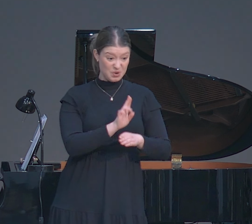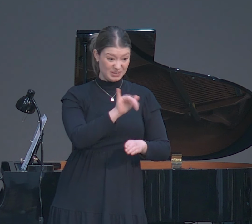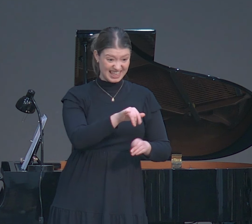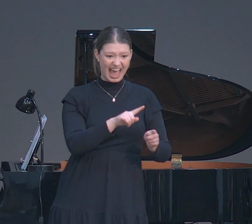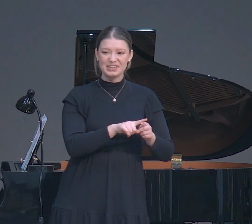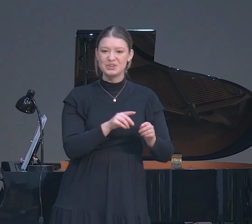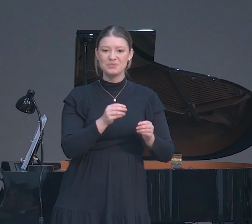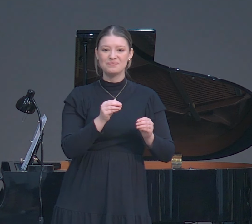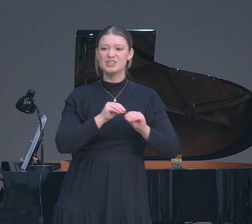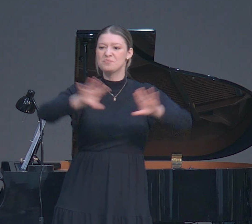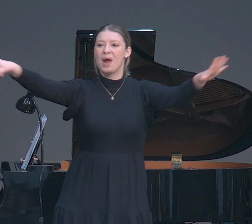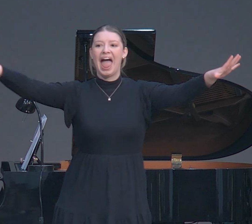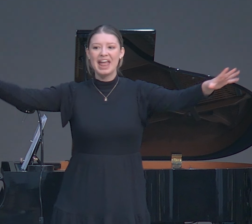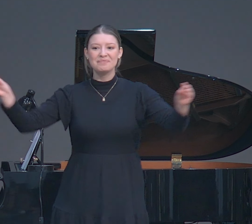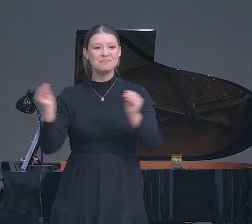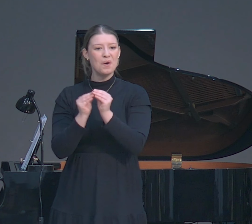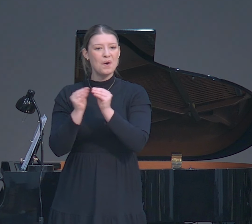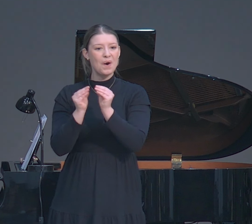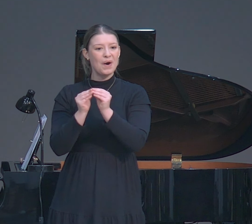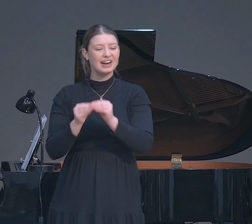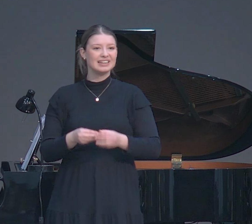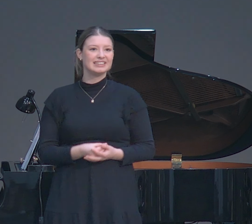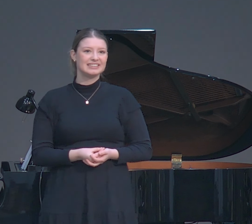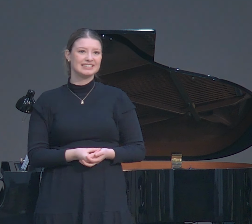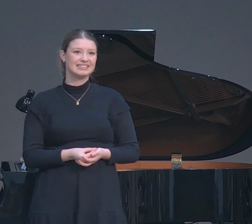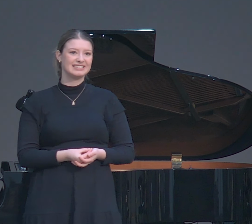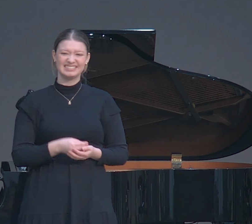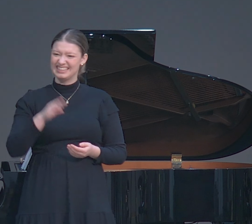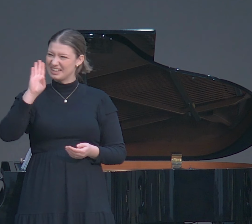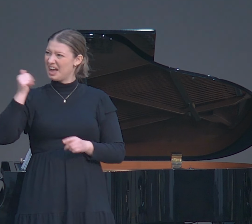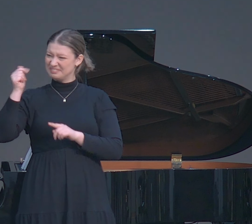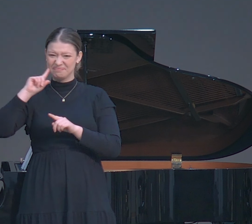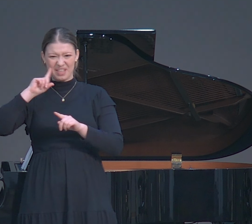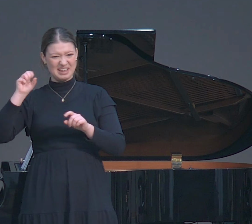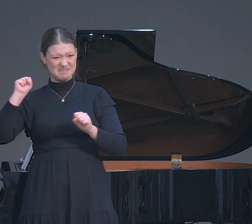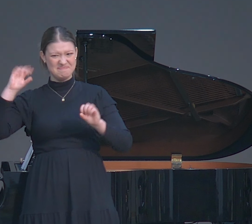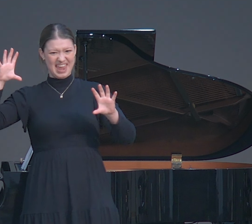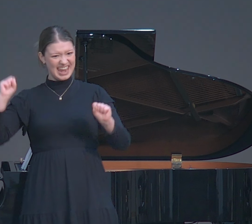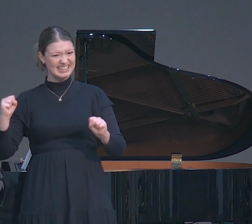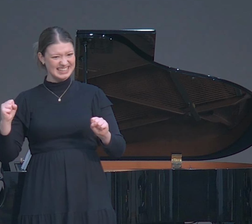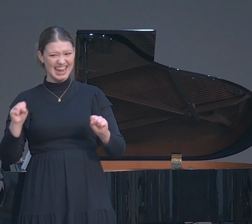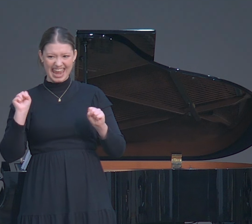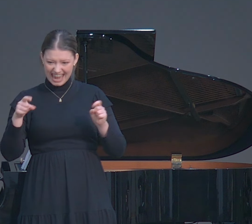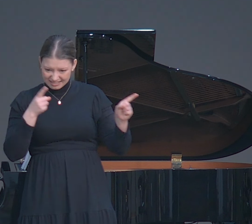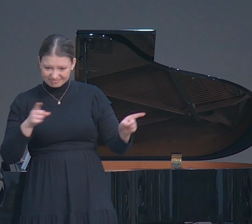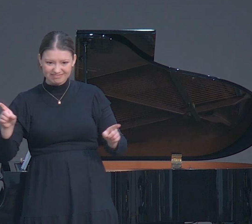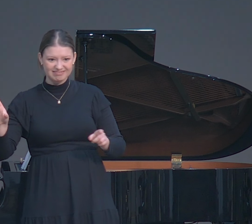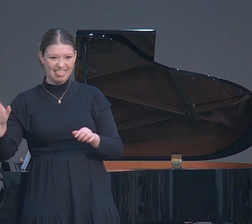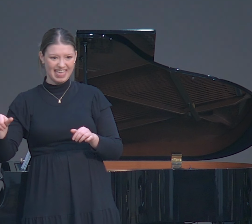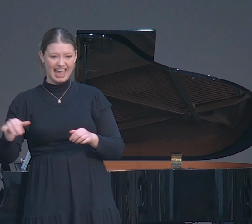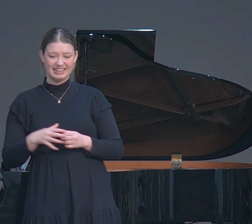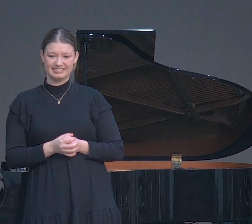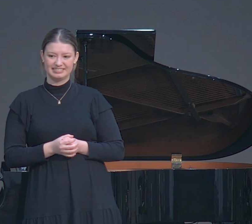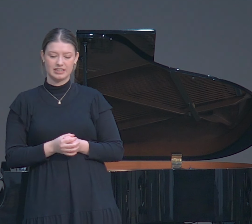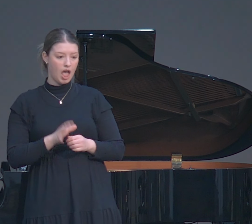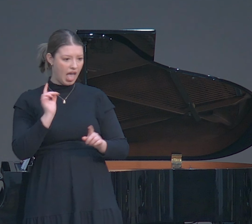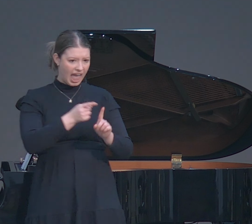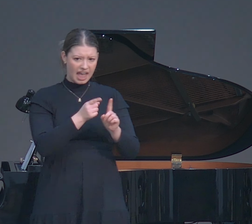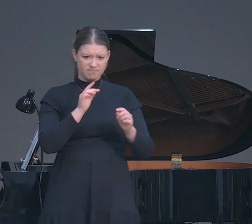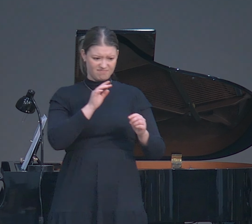actually further the mission. God's amazing like that. He's amazing like that. Even the enemy's attempts